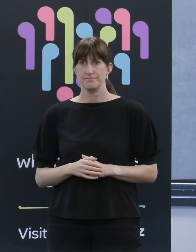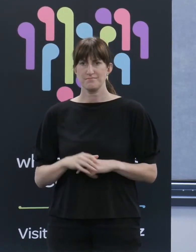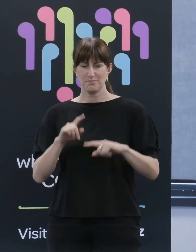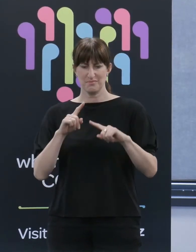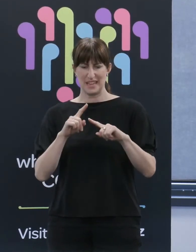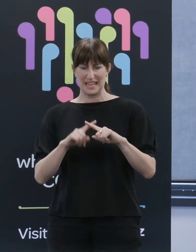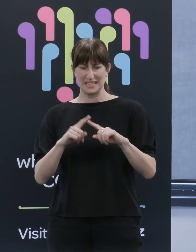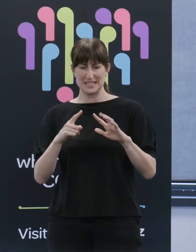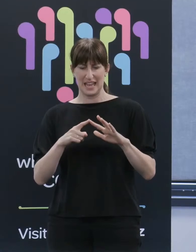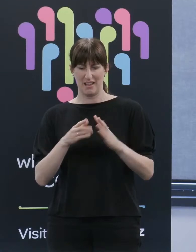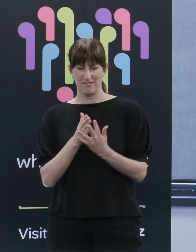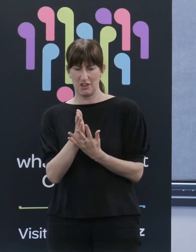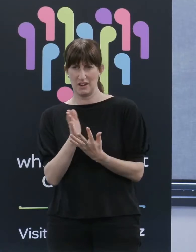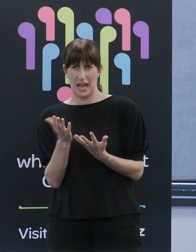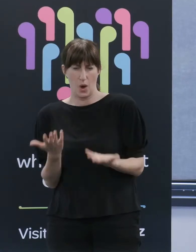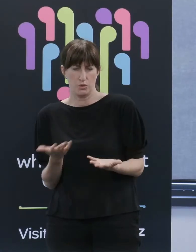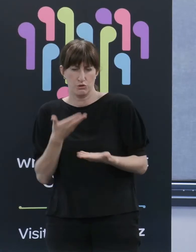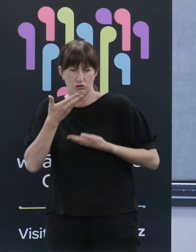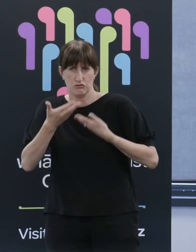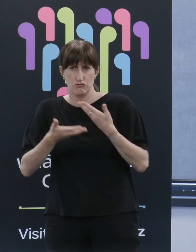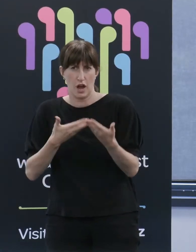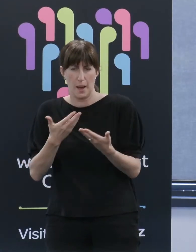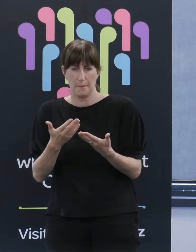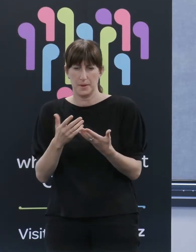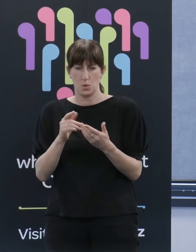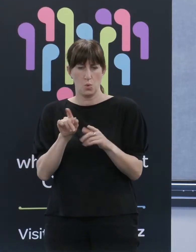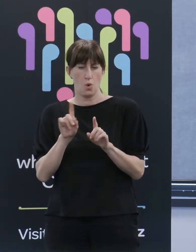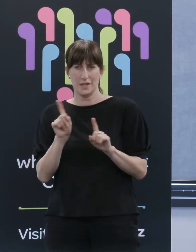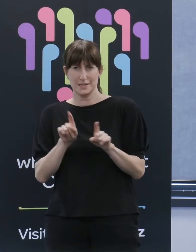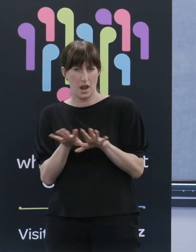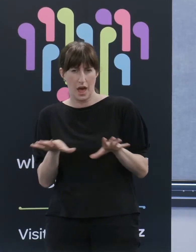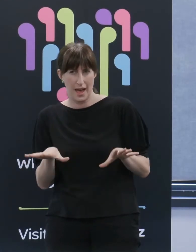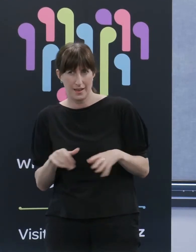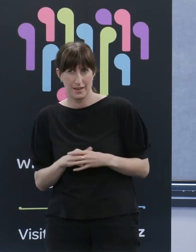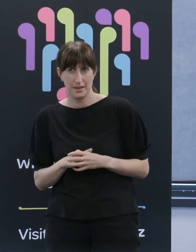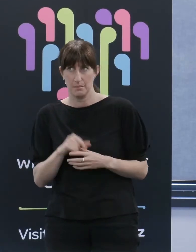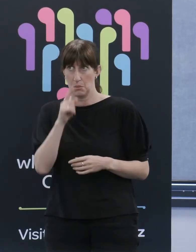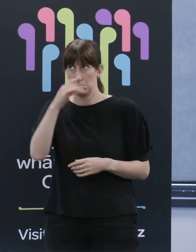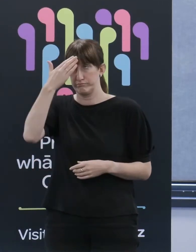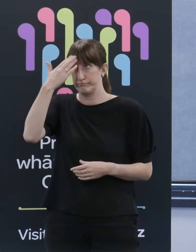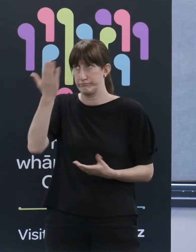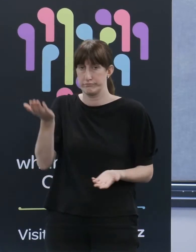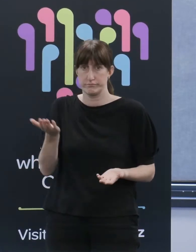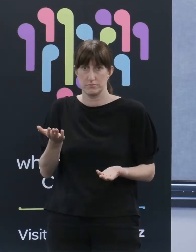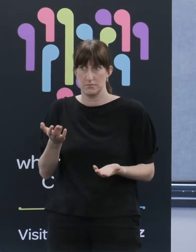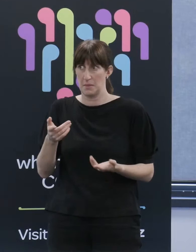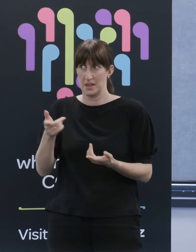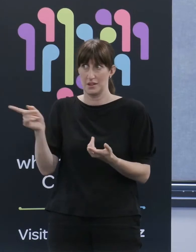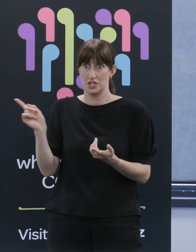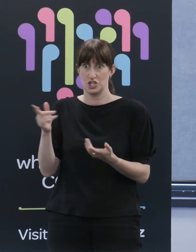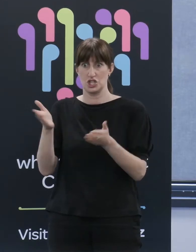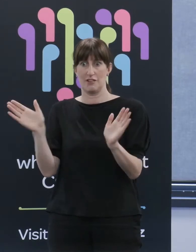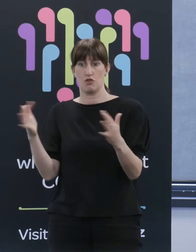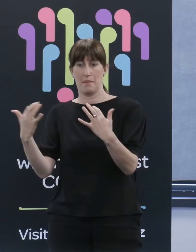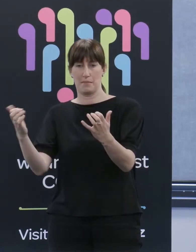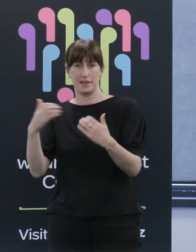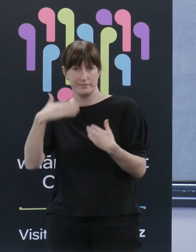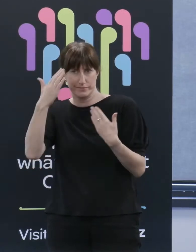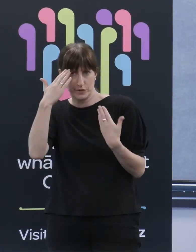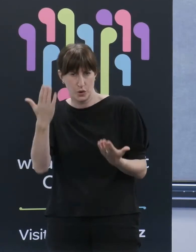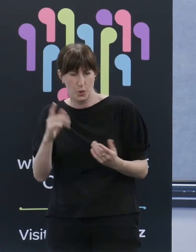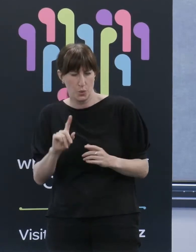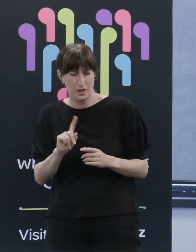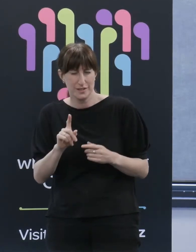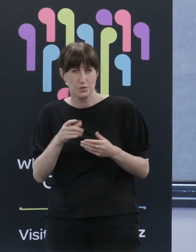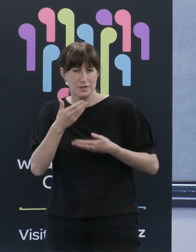variant compared to previous variants that we've had here? People at home that just don't really understand what it is.